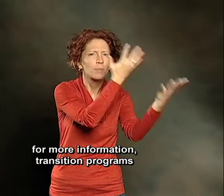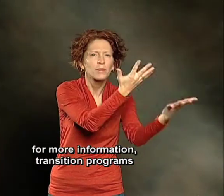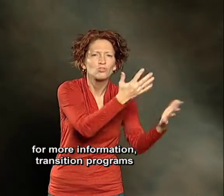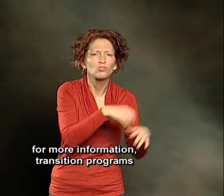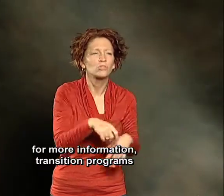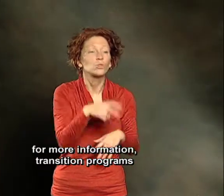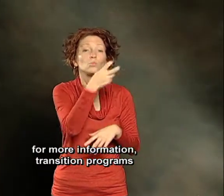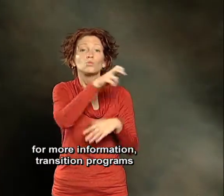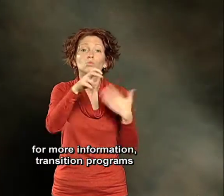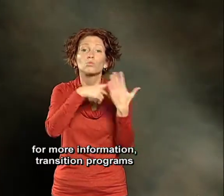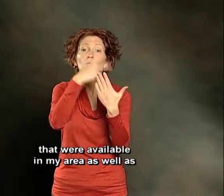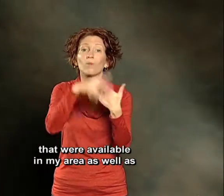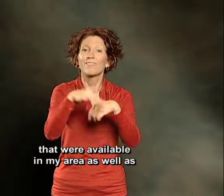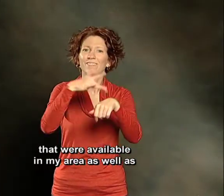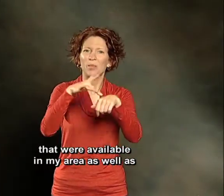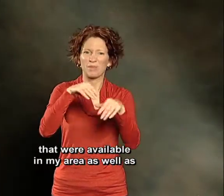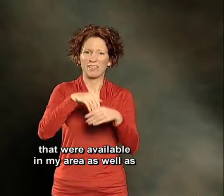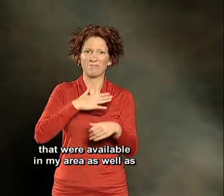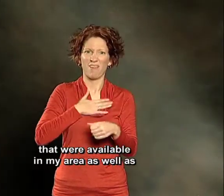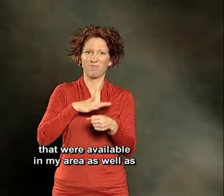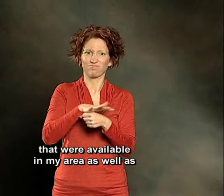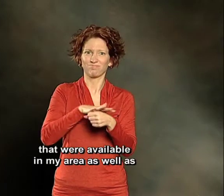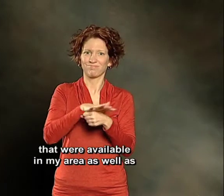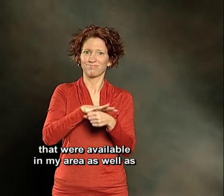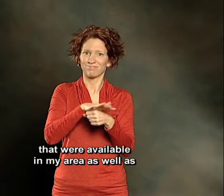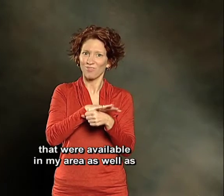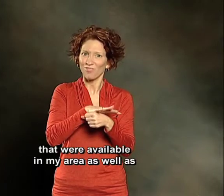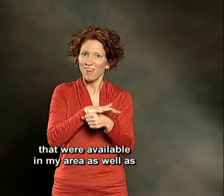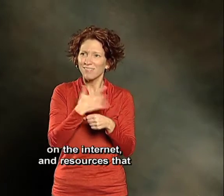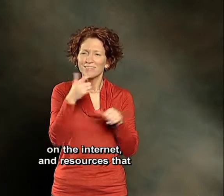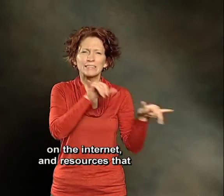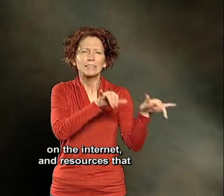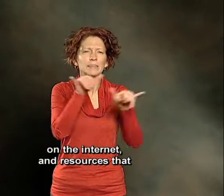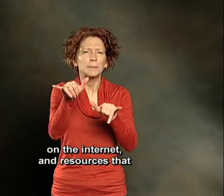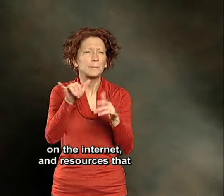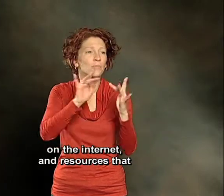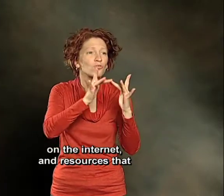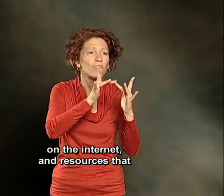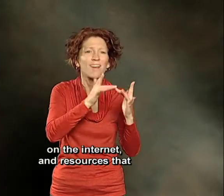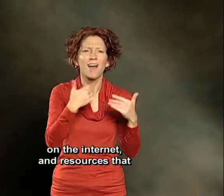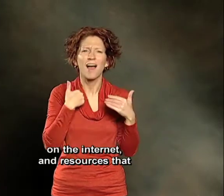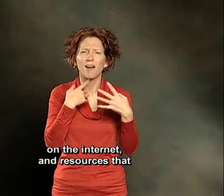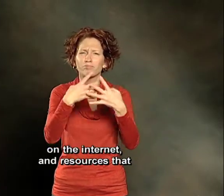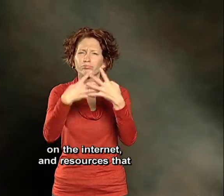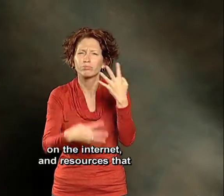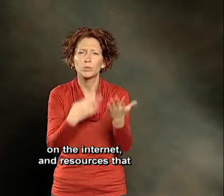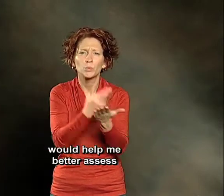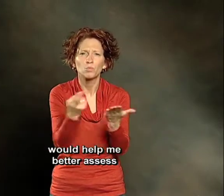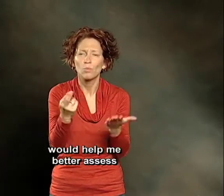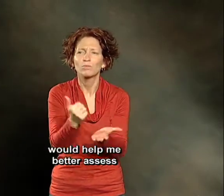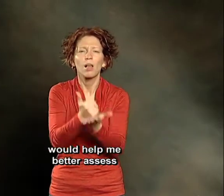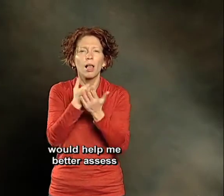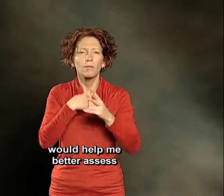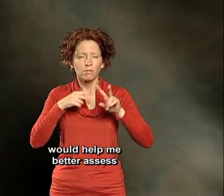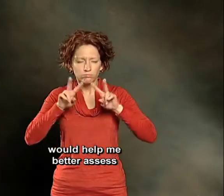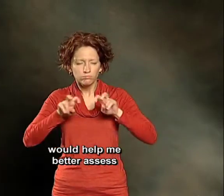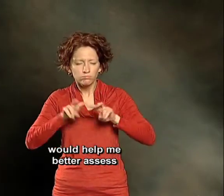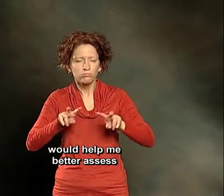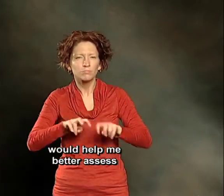information, transition programs that were available in my area, as well as on the internet, and resources that would help me assess my